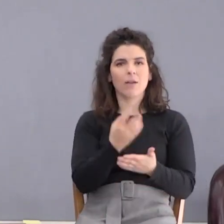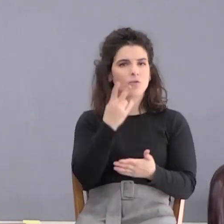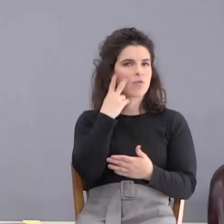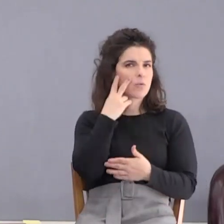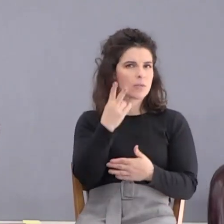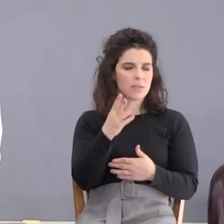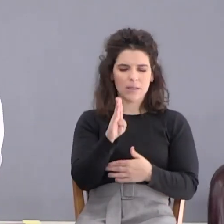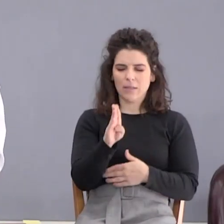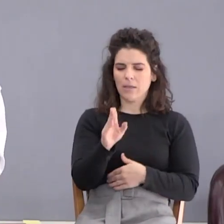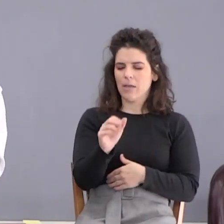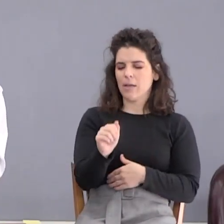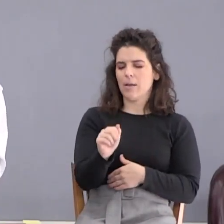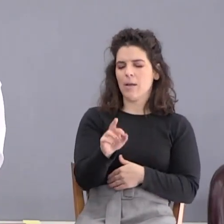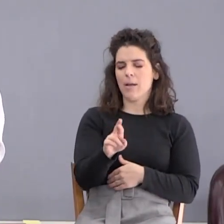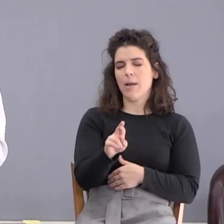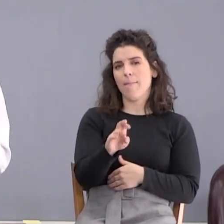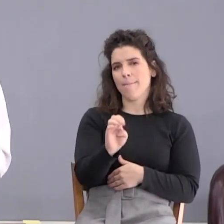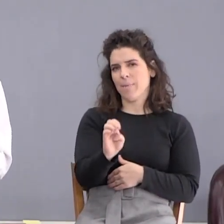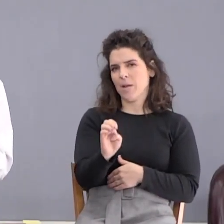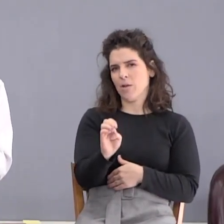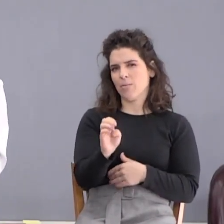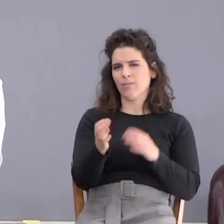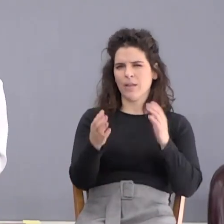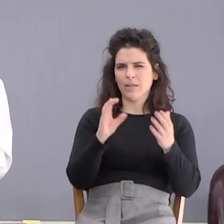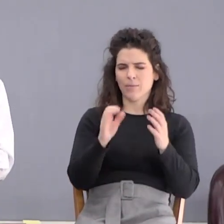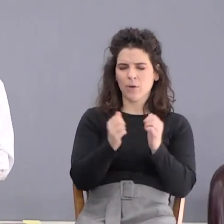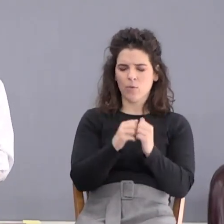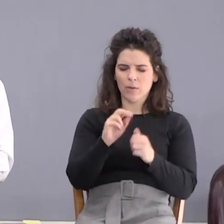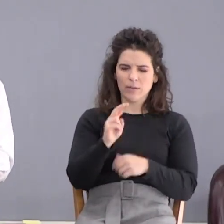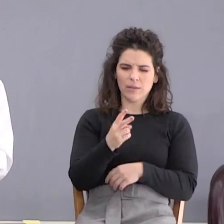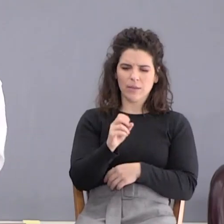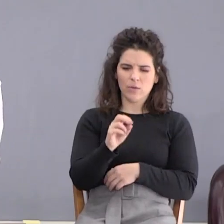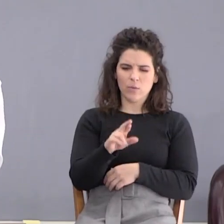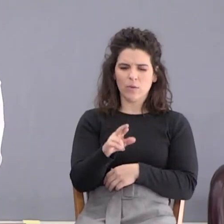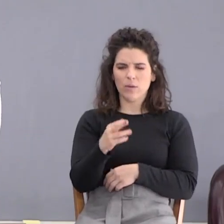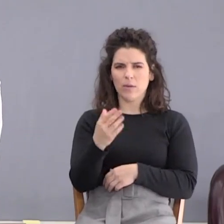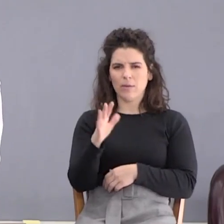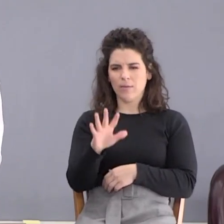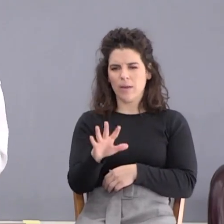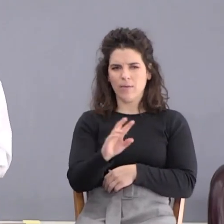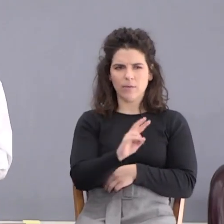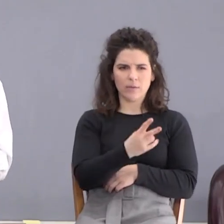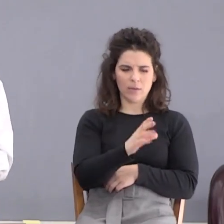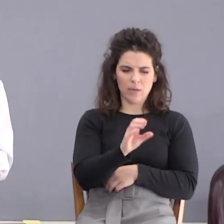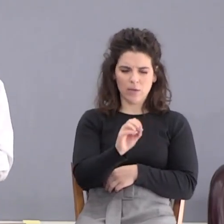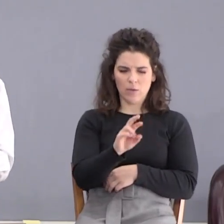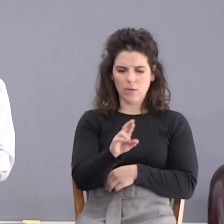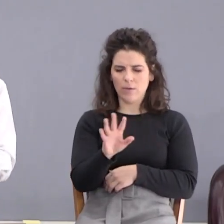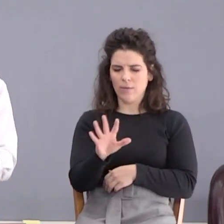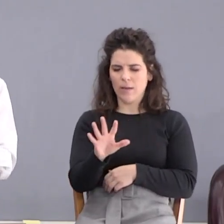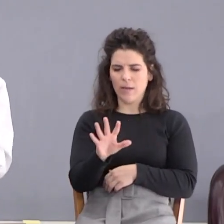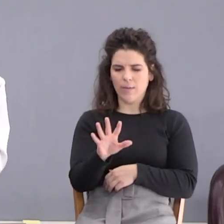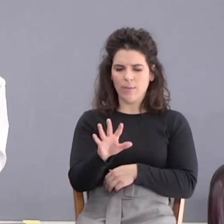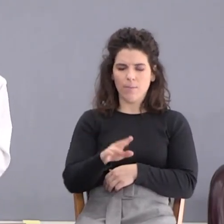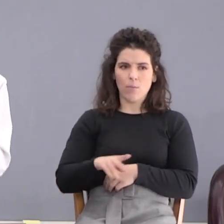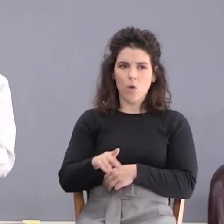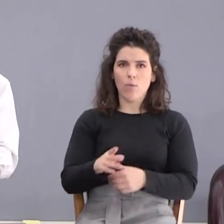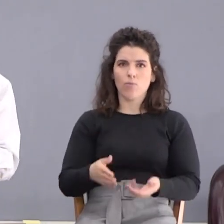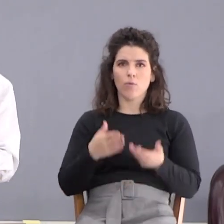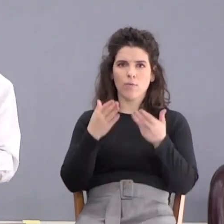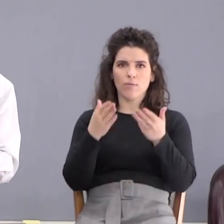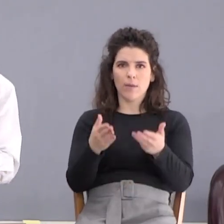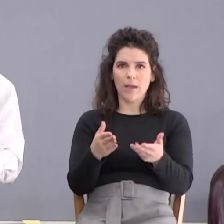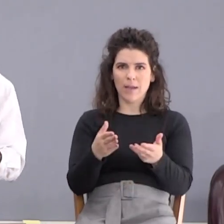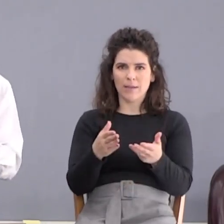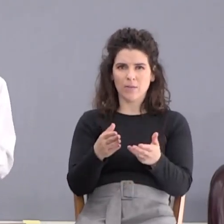word bare, right? Let's compare that with 2 Corinthians chapter 5, because Paul, he provides